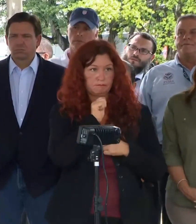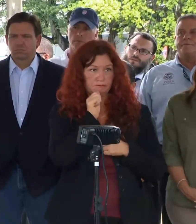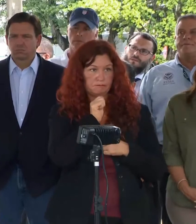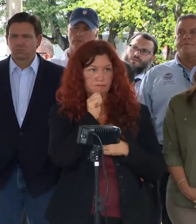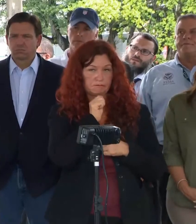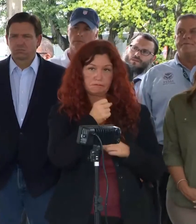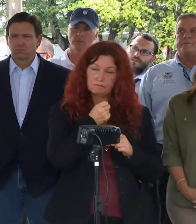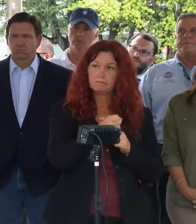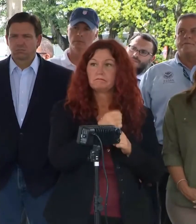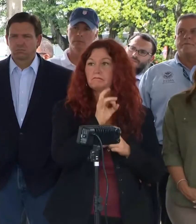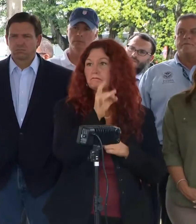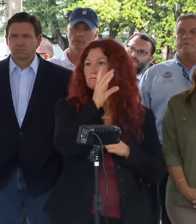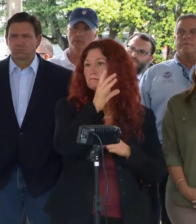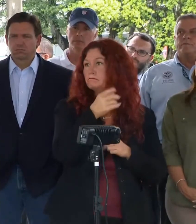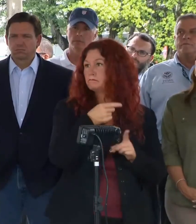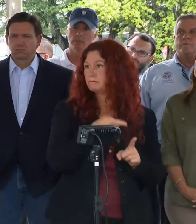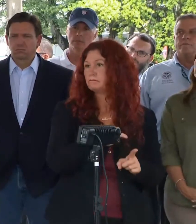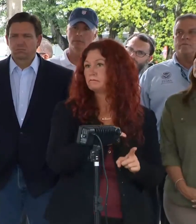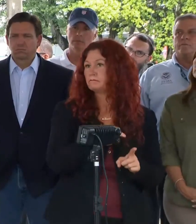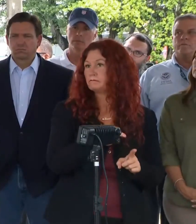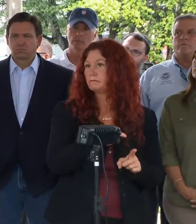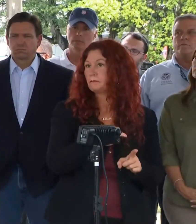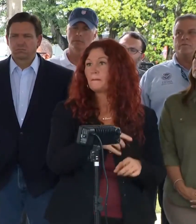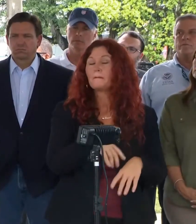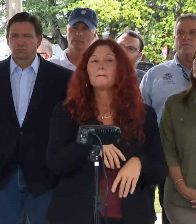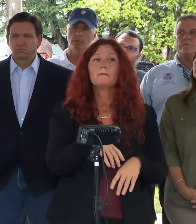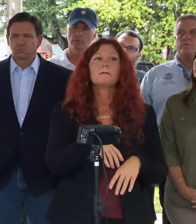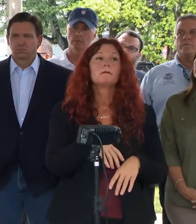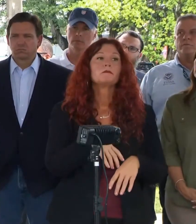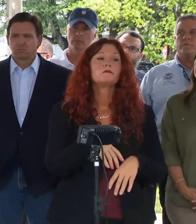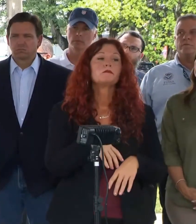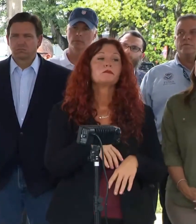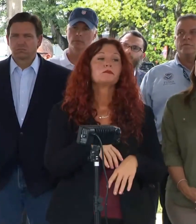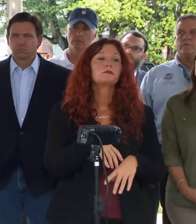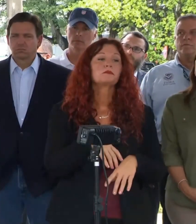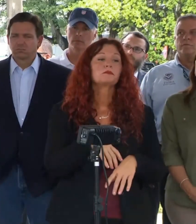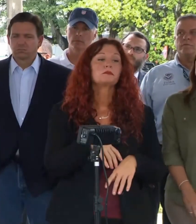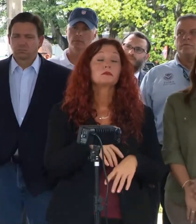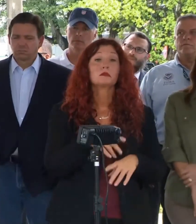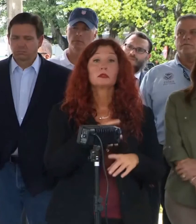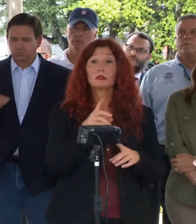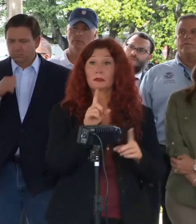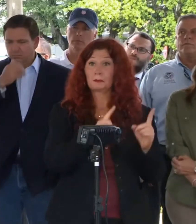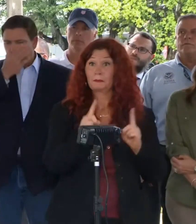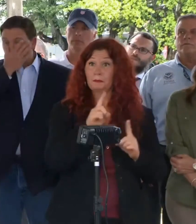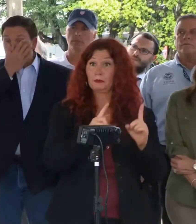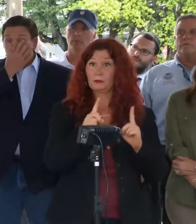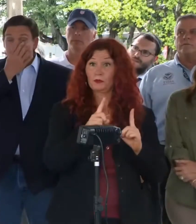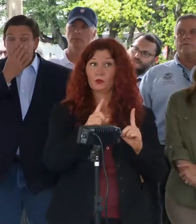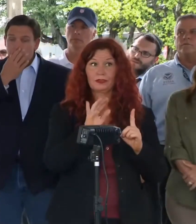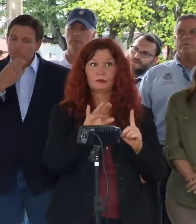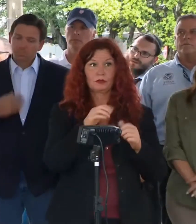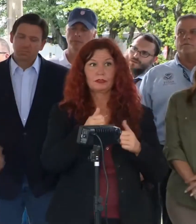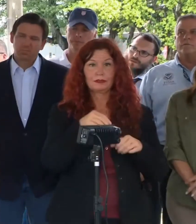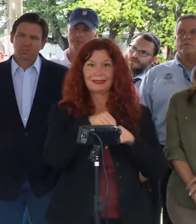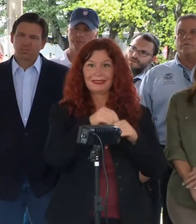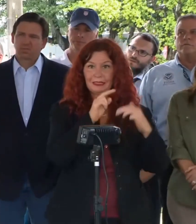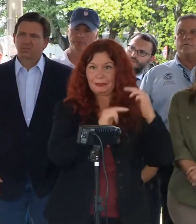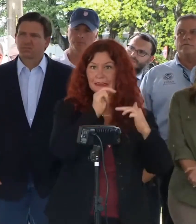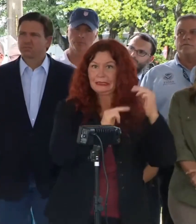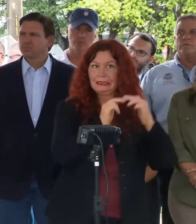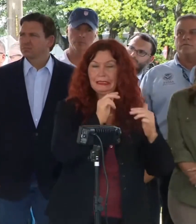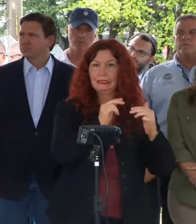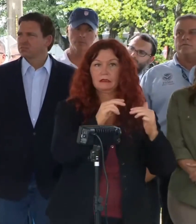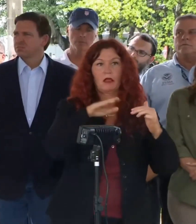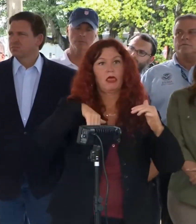the Champlain South Tower. We are asking for individuals from that tower, if they have not done so already, to